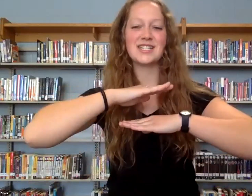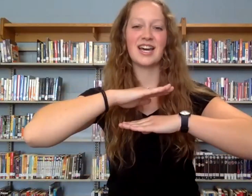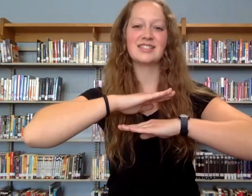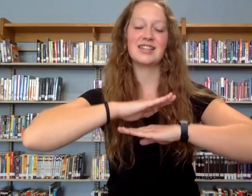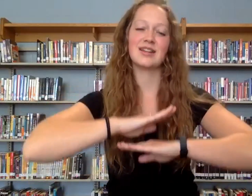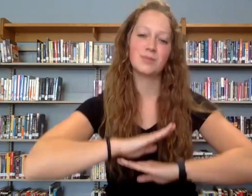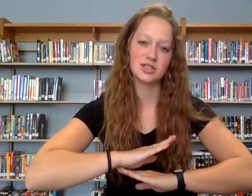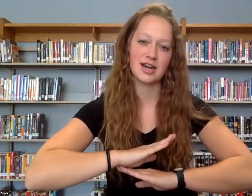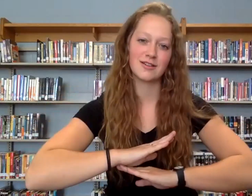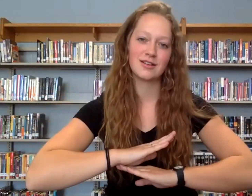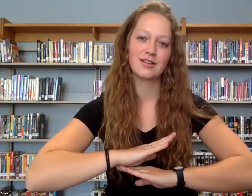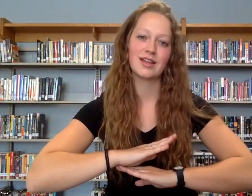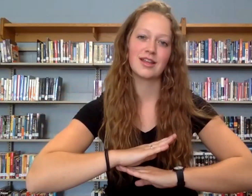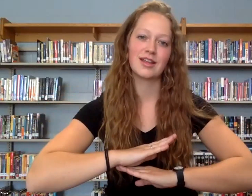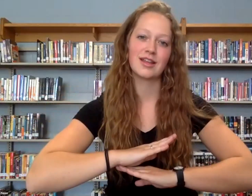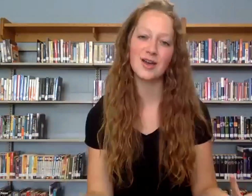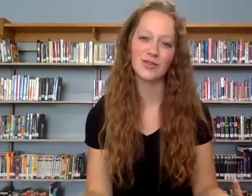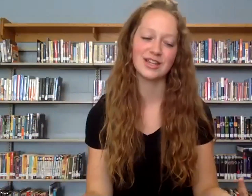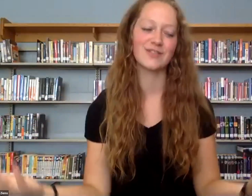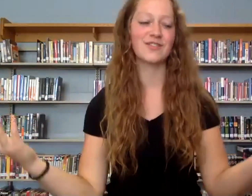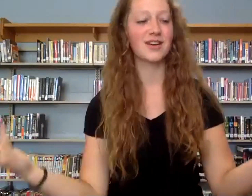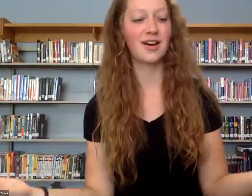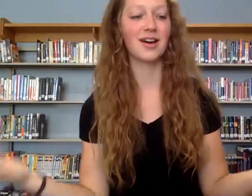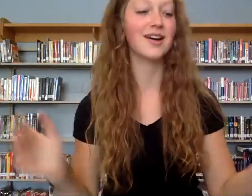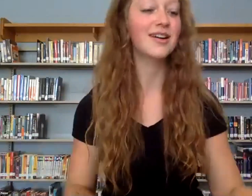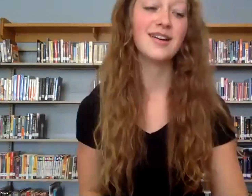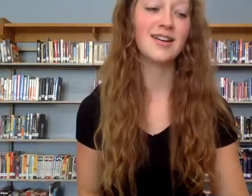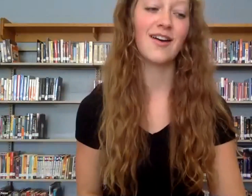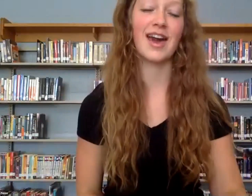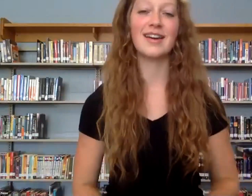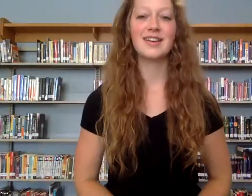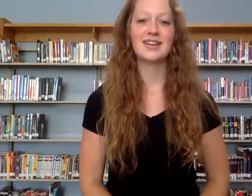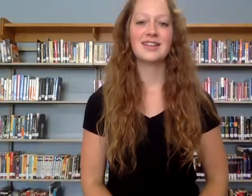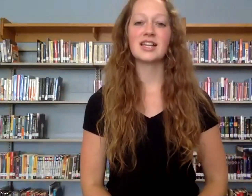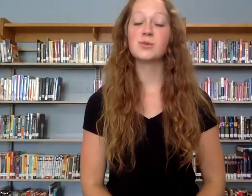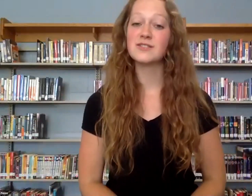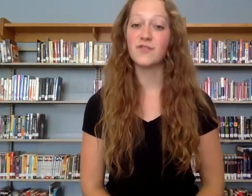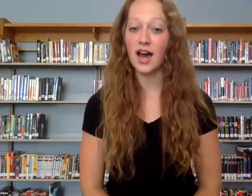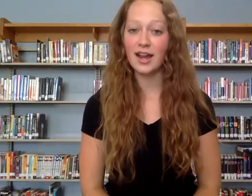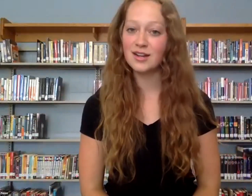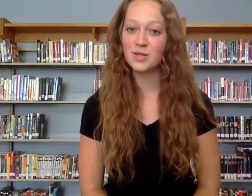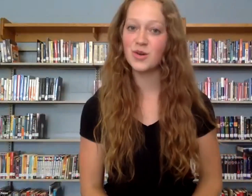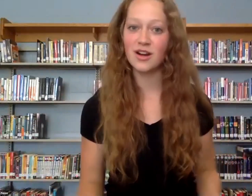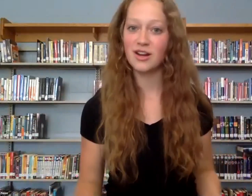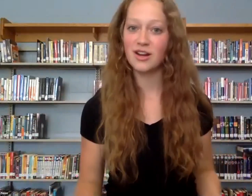chest and then push down. Like sigh of relief. Ah. Okay. The next one is fine, which you already